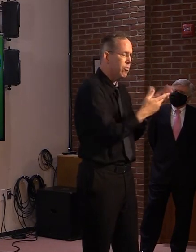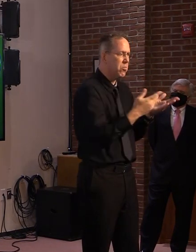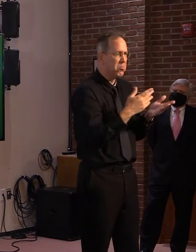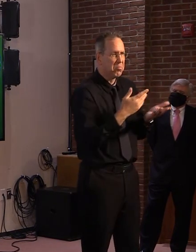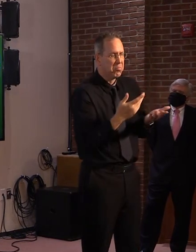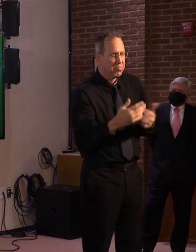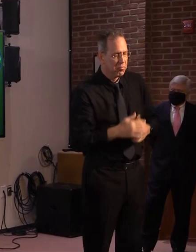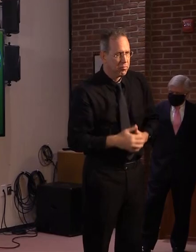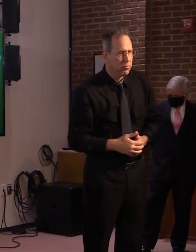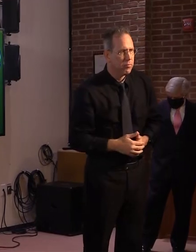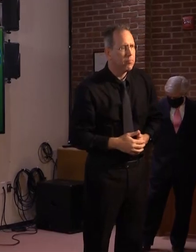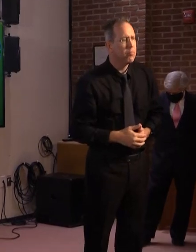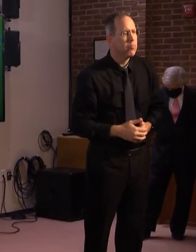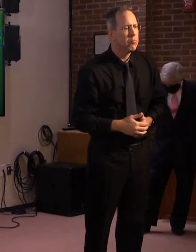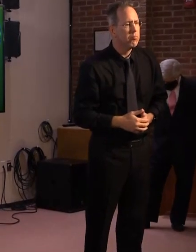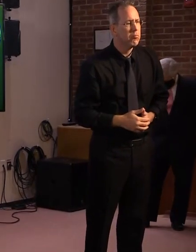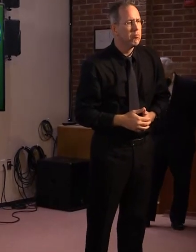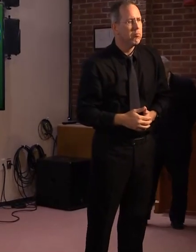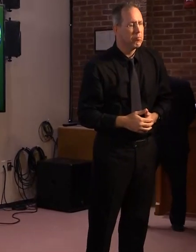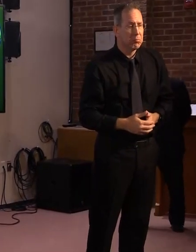Tim, Vermont Business Magazine.